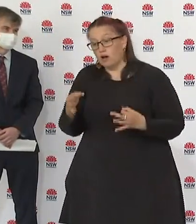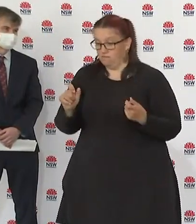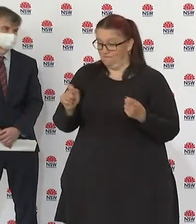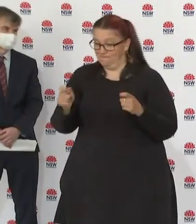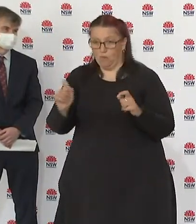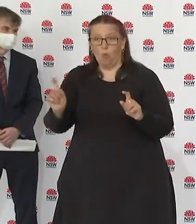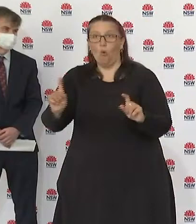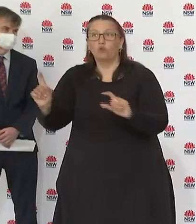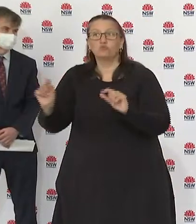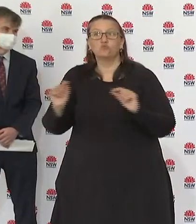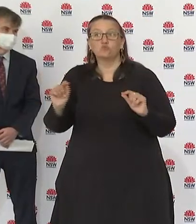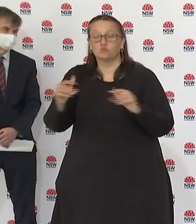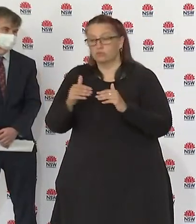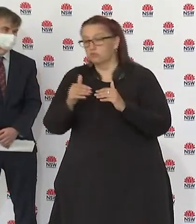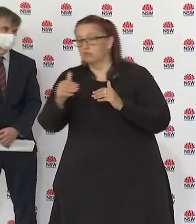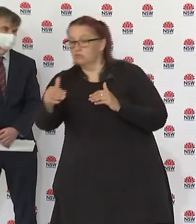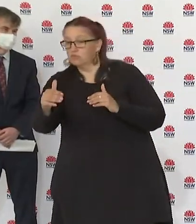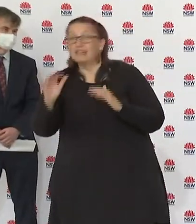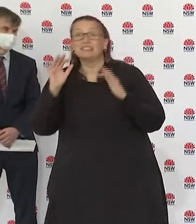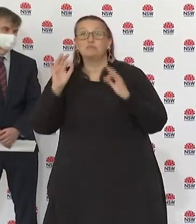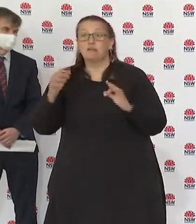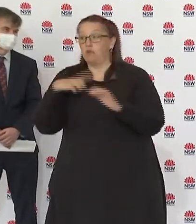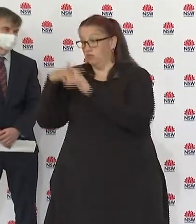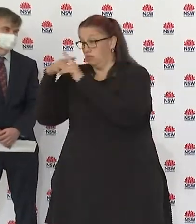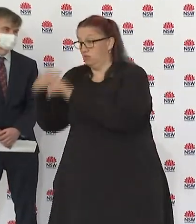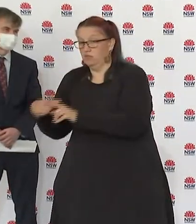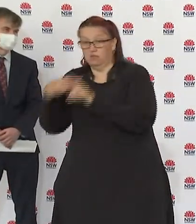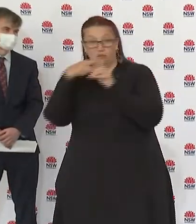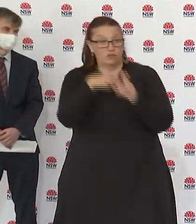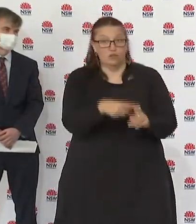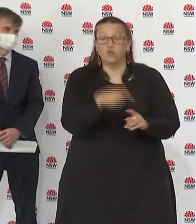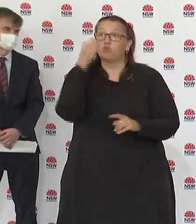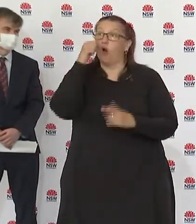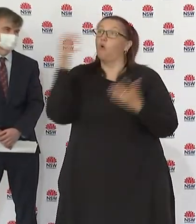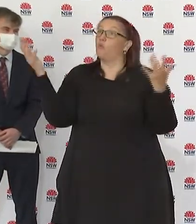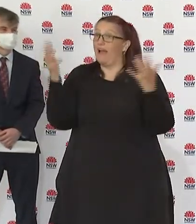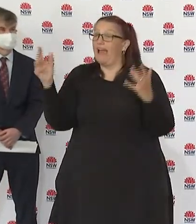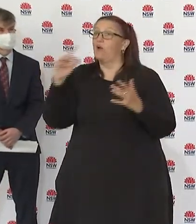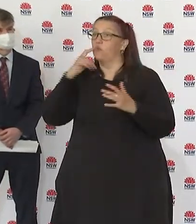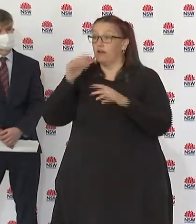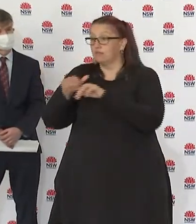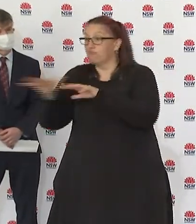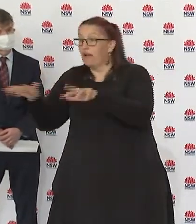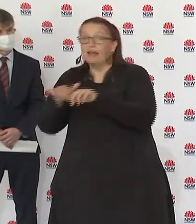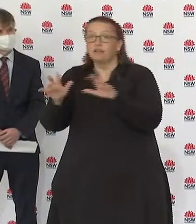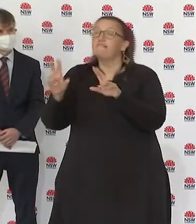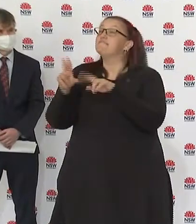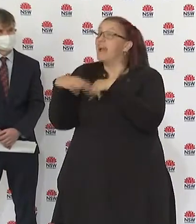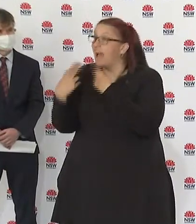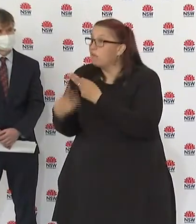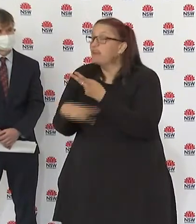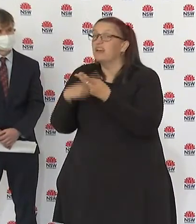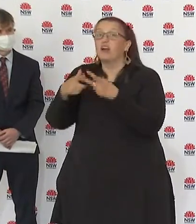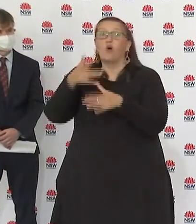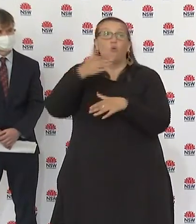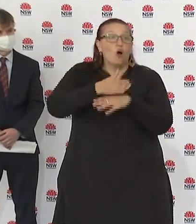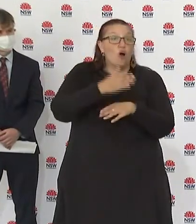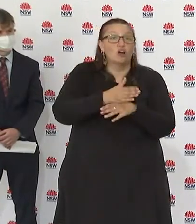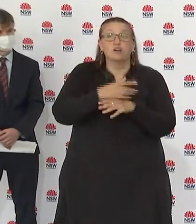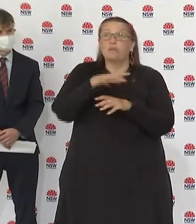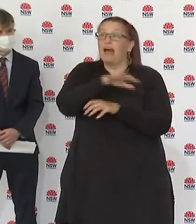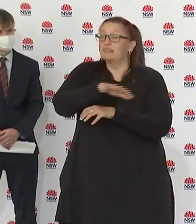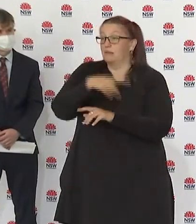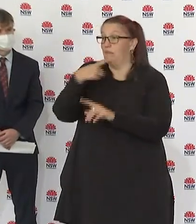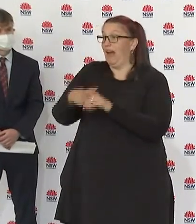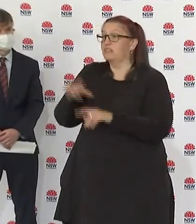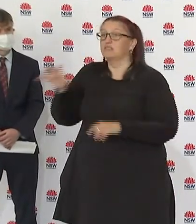forward, given we know where the disease in particular is transmitting in terms of locations, geographies